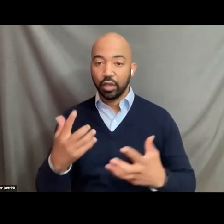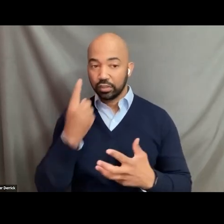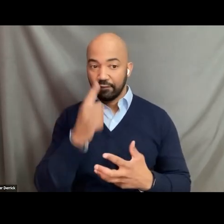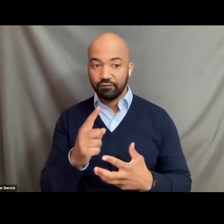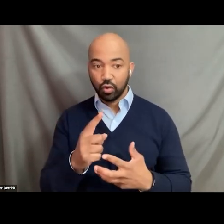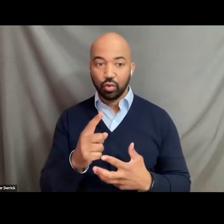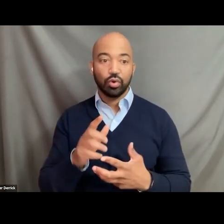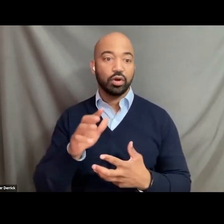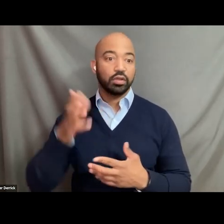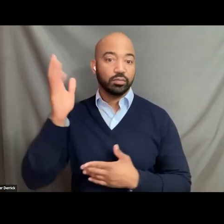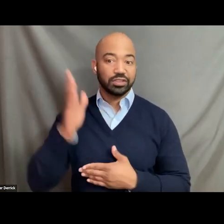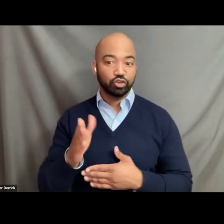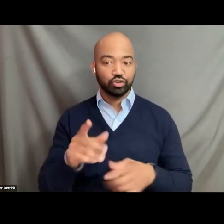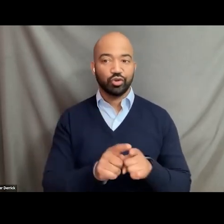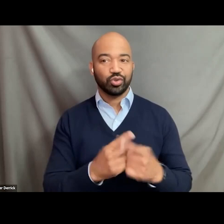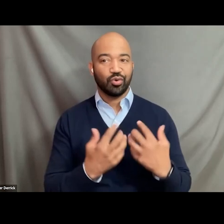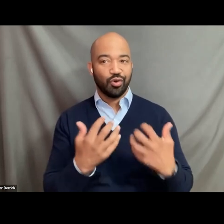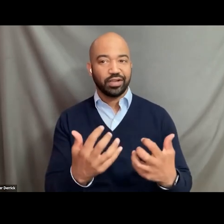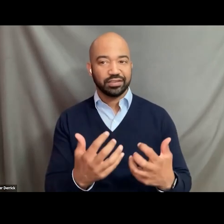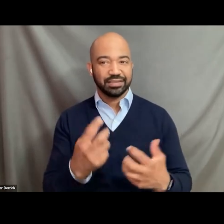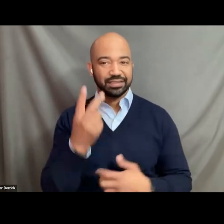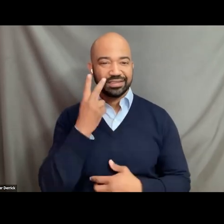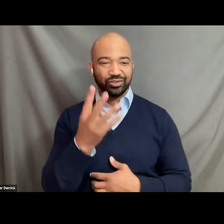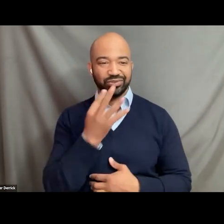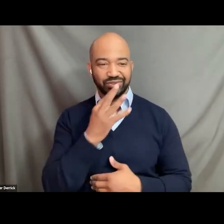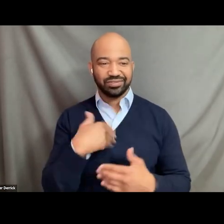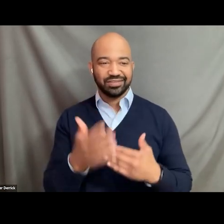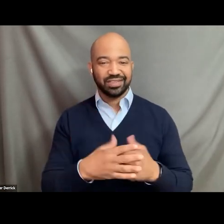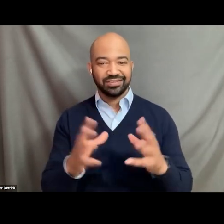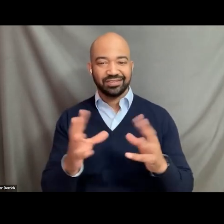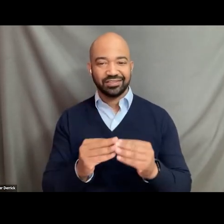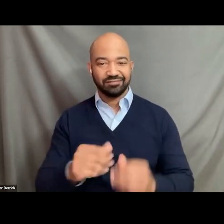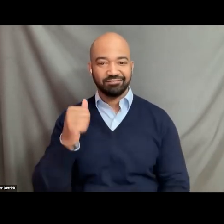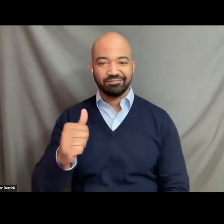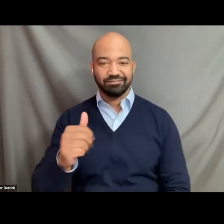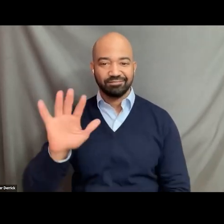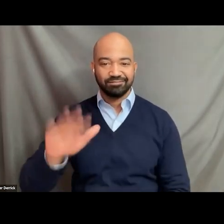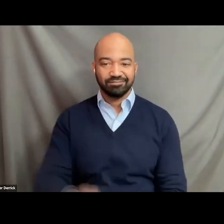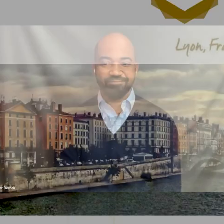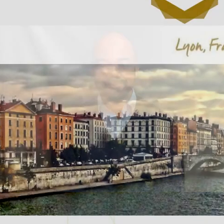presenters and the audience, and I'll meet you again in our next session. Thank you.